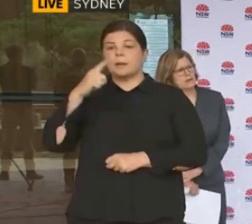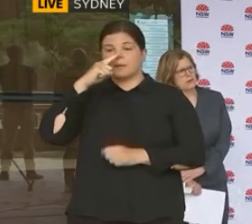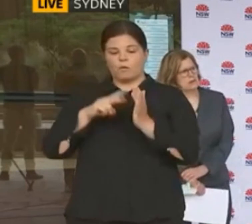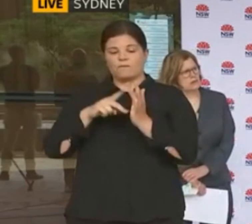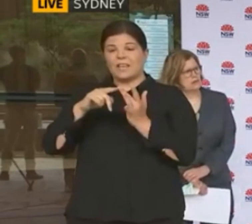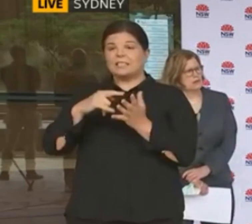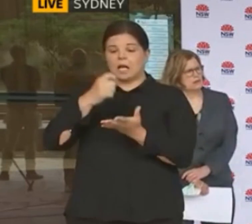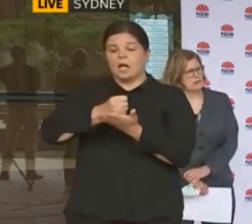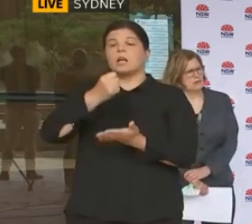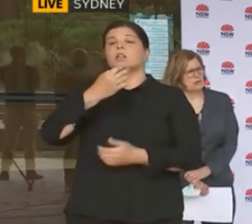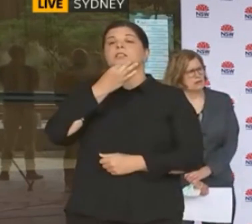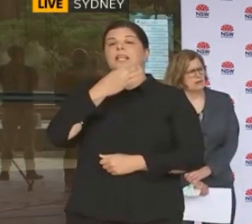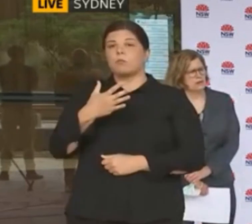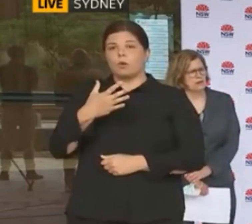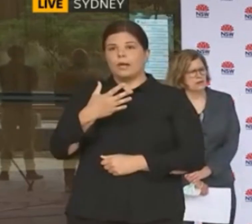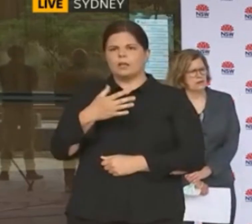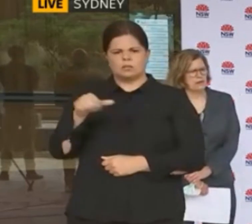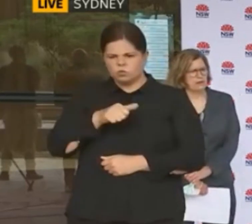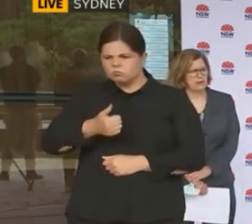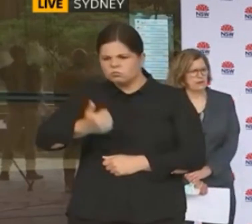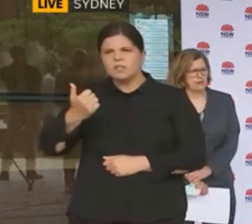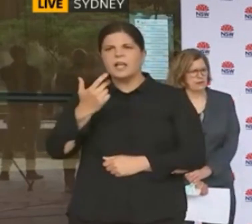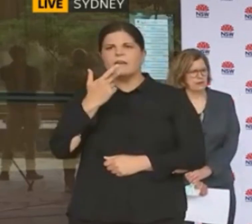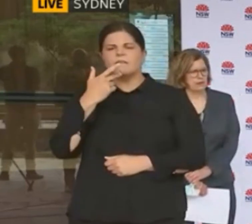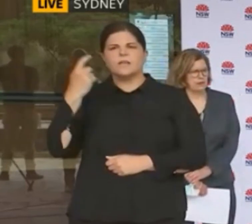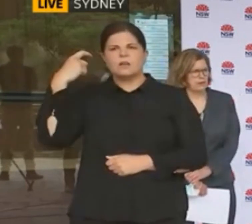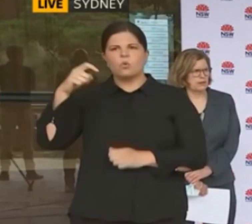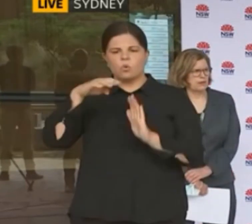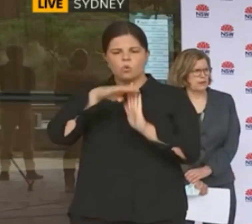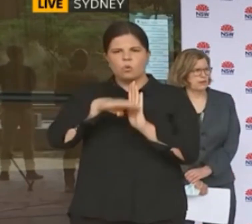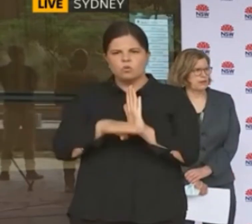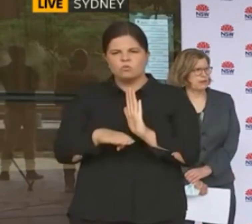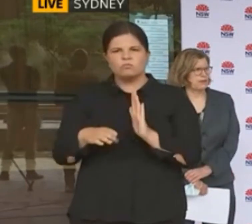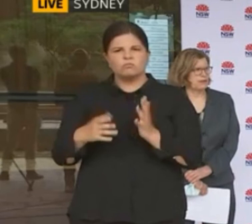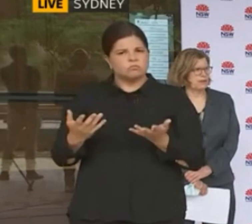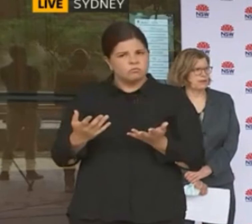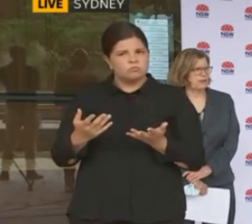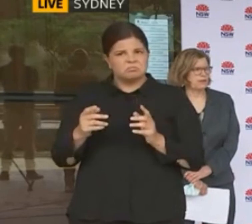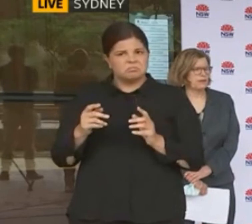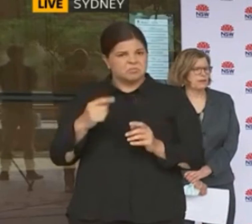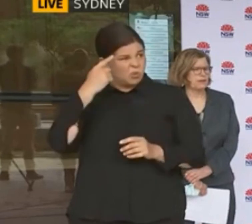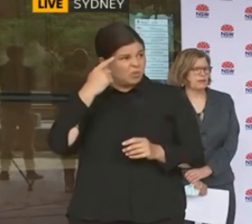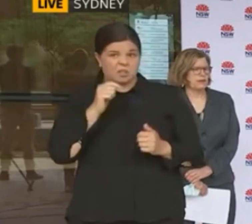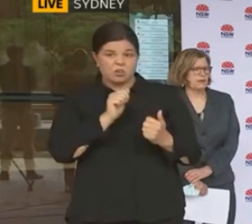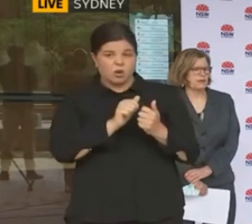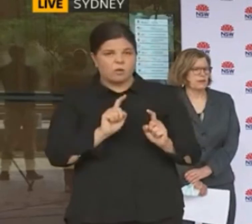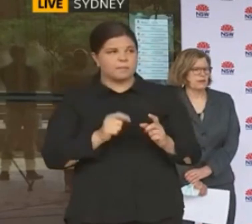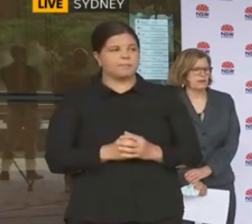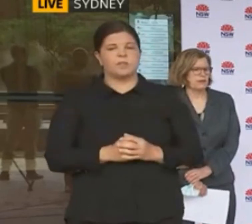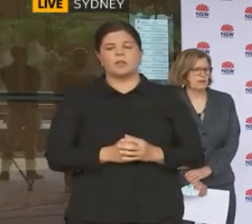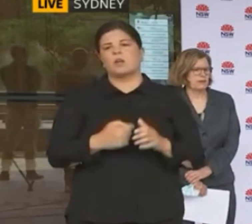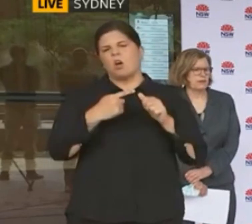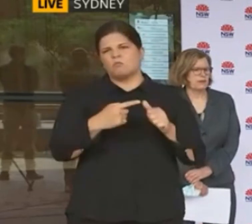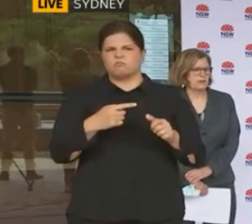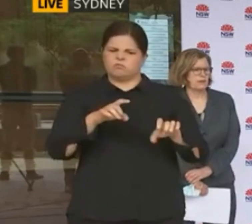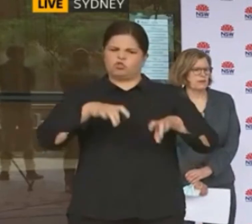they're caught breaching public health orders. Is that something that you would be supportive of? I'm not sure to what extent the federal government's